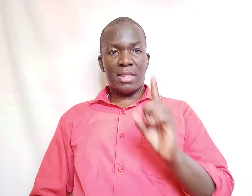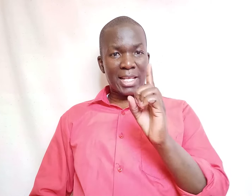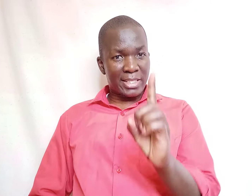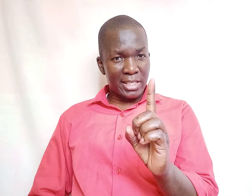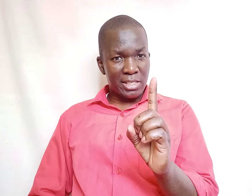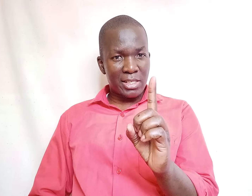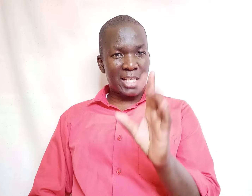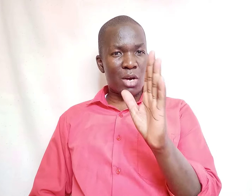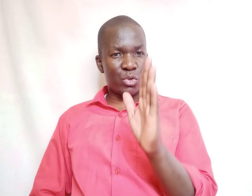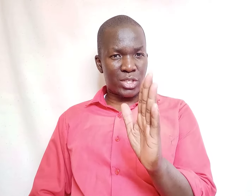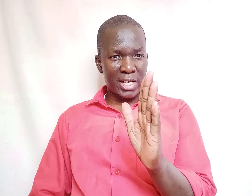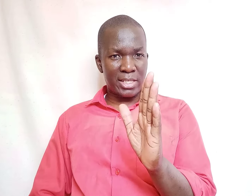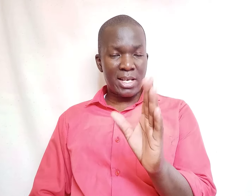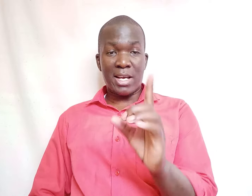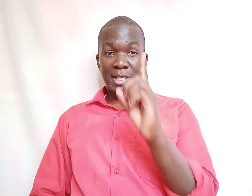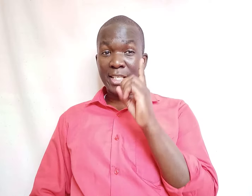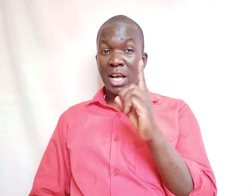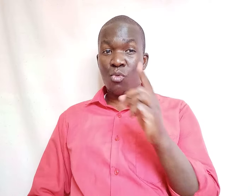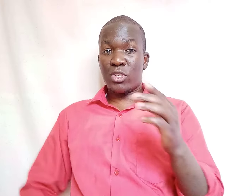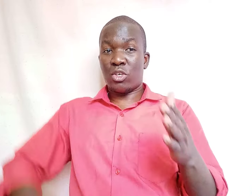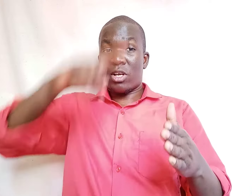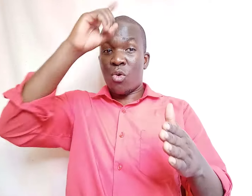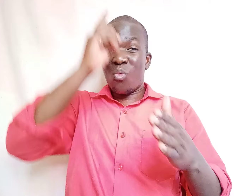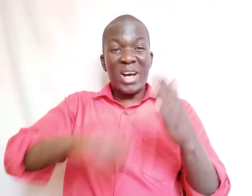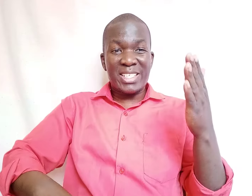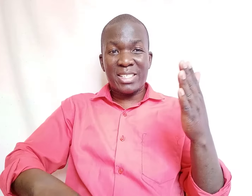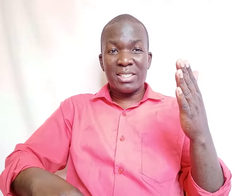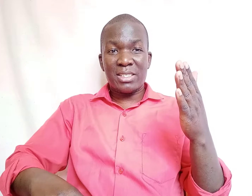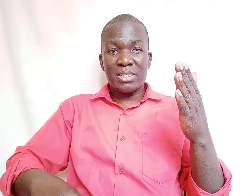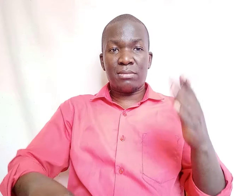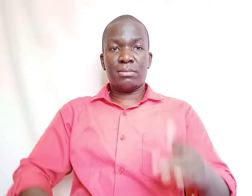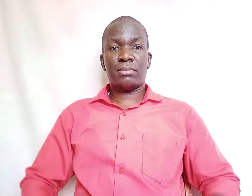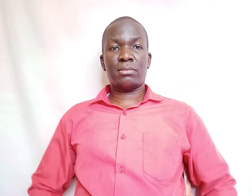That is it. That's how you start. There is a question. What?